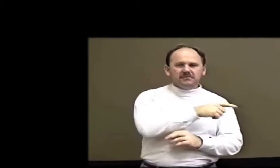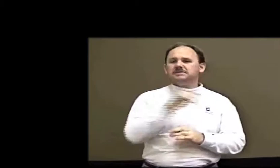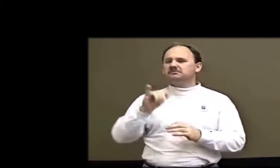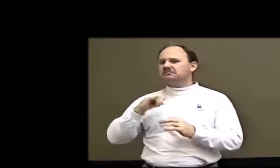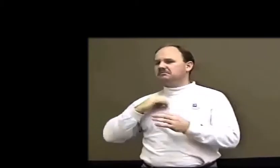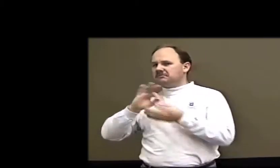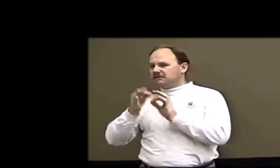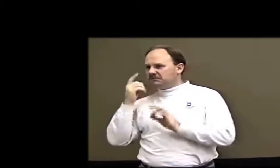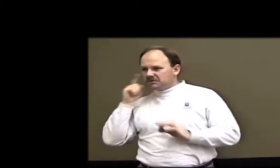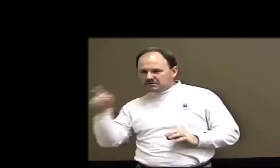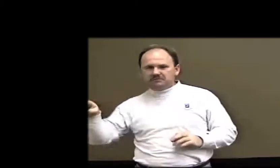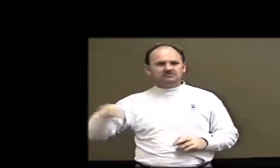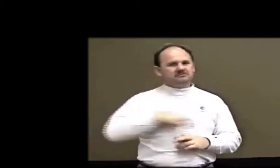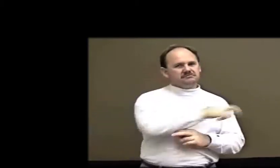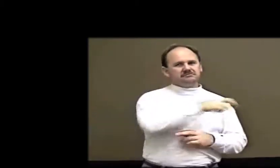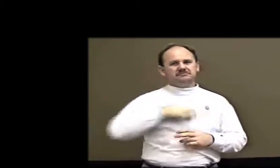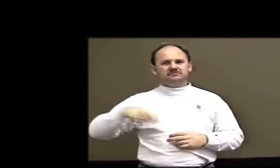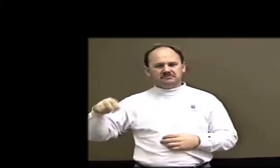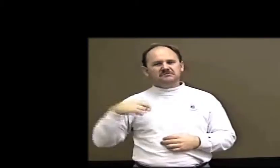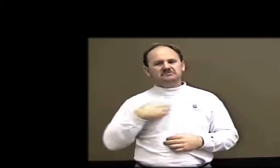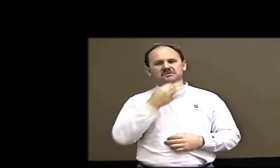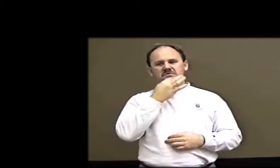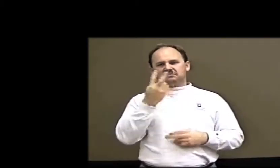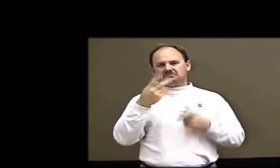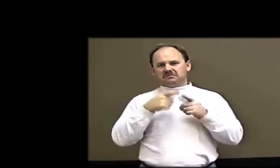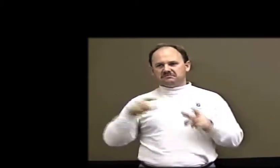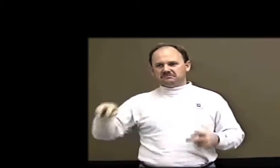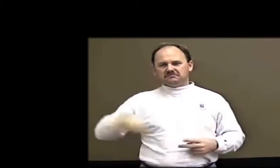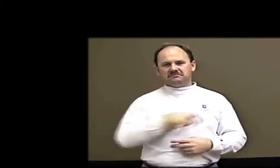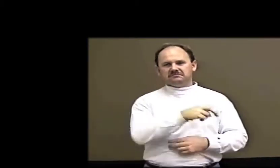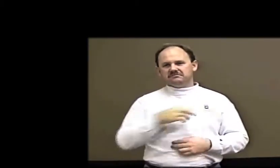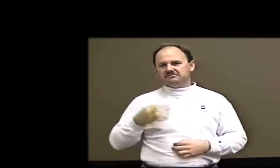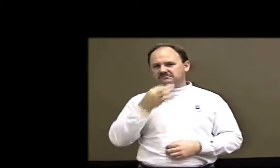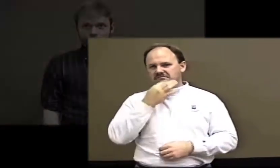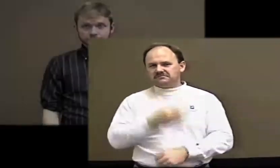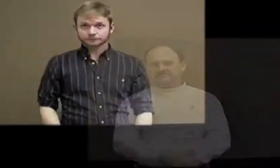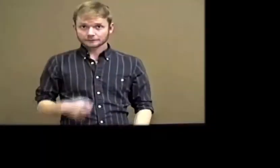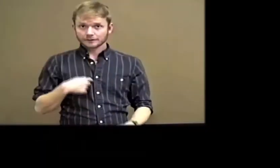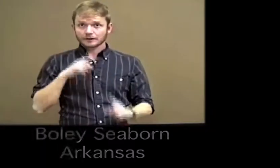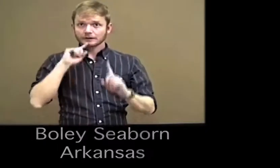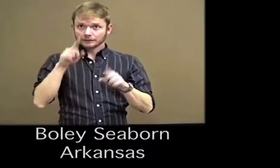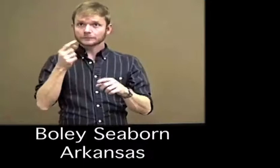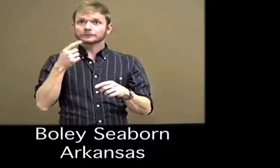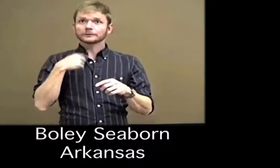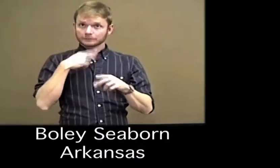and Auslan to ASL. I am skilled in switching between the 2 languages.